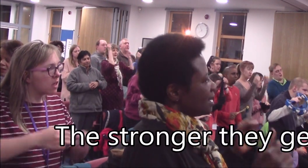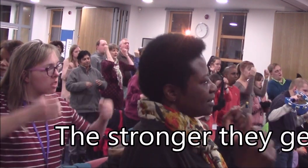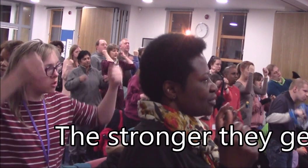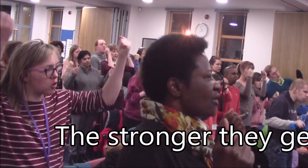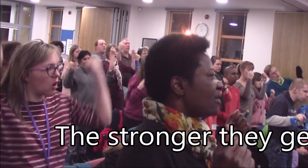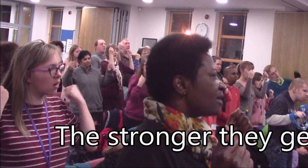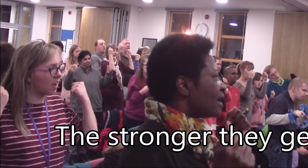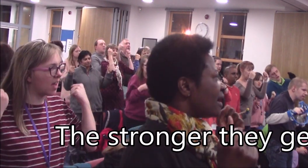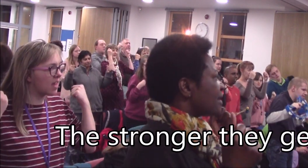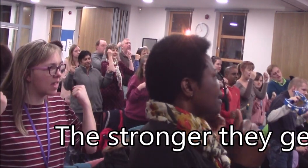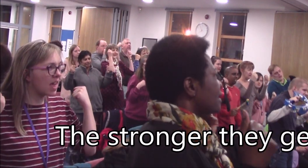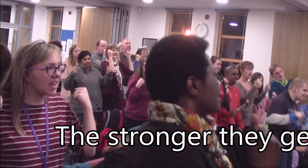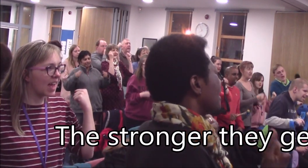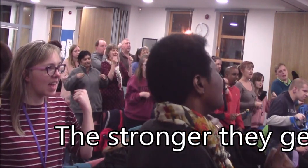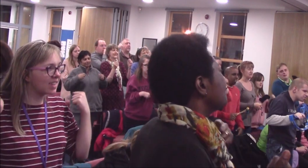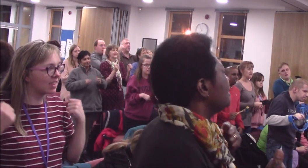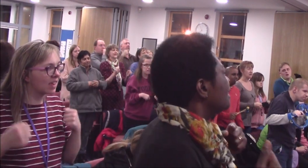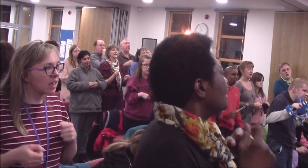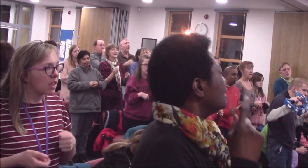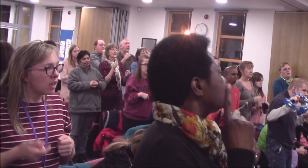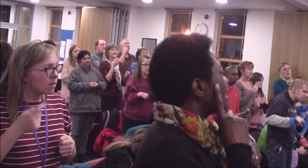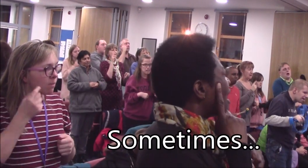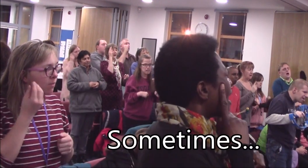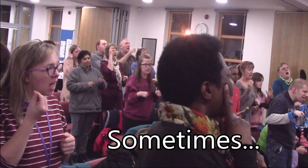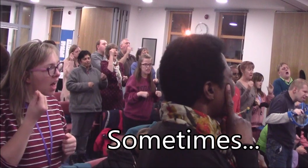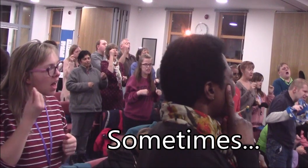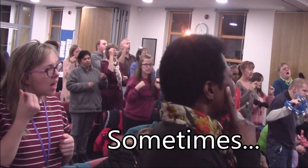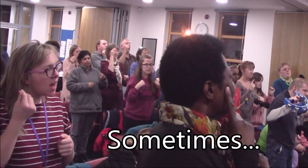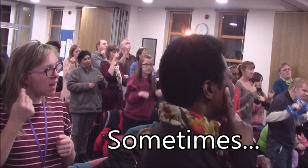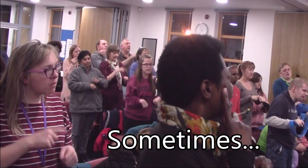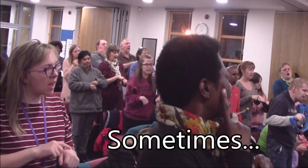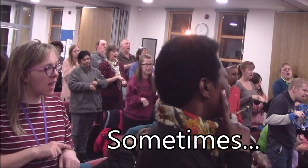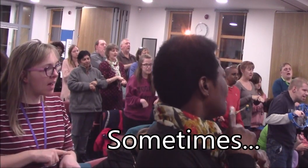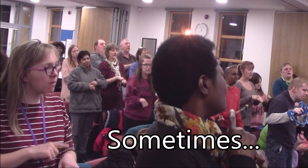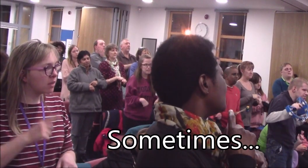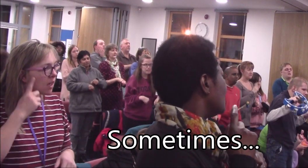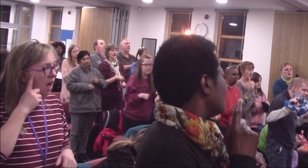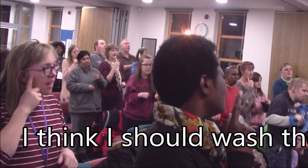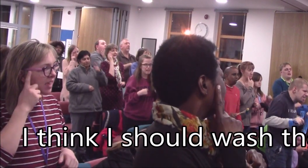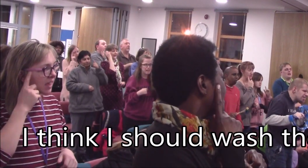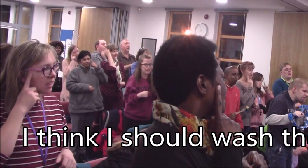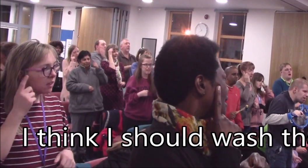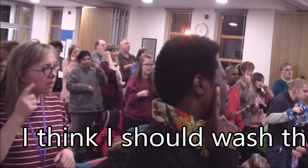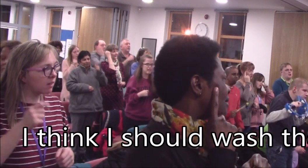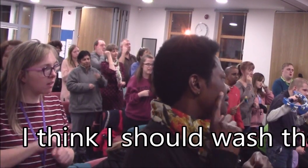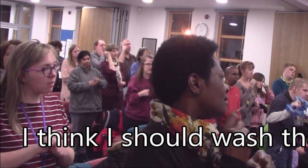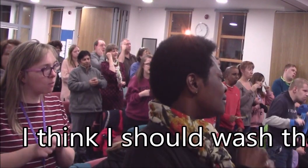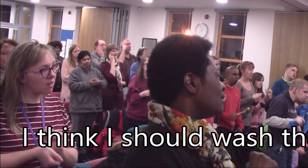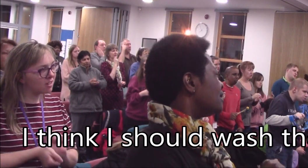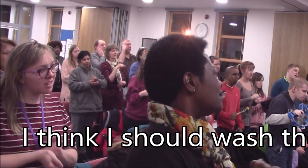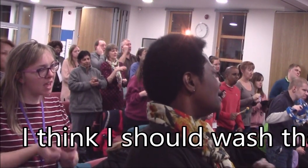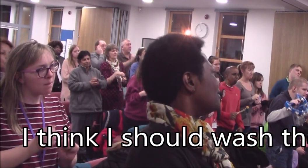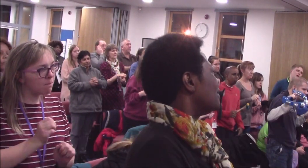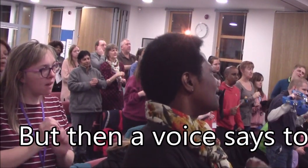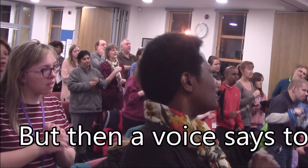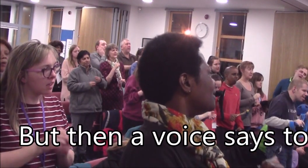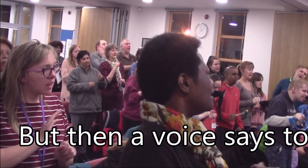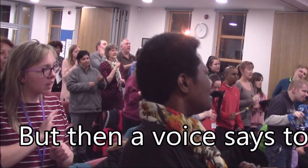show where we get Time, time, rising by chance Don't say